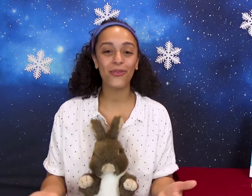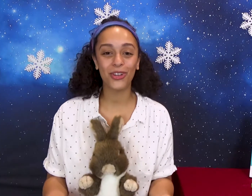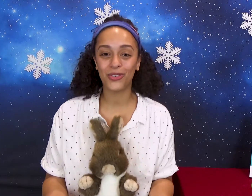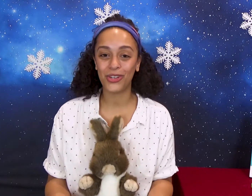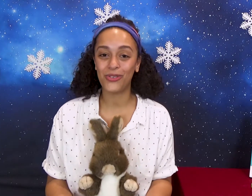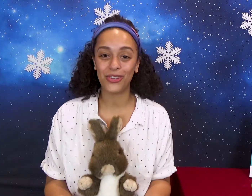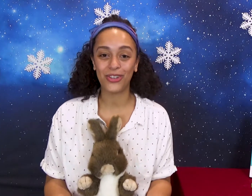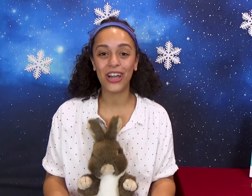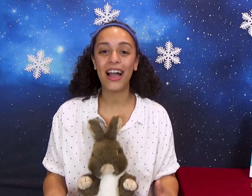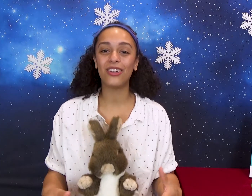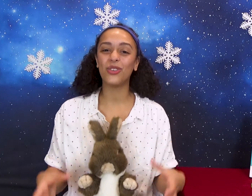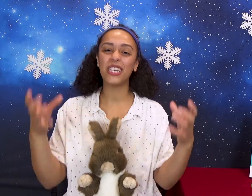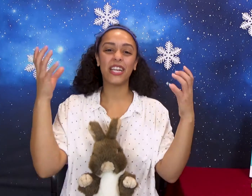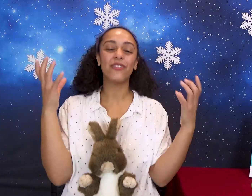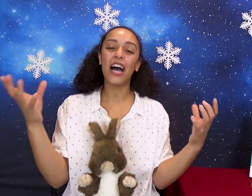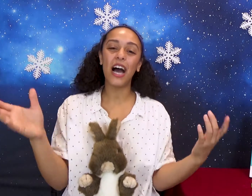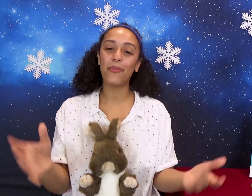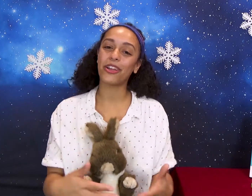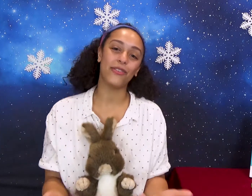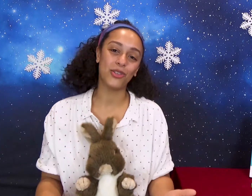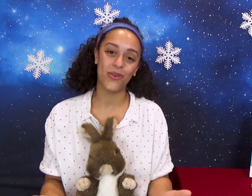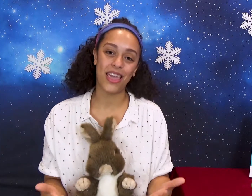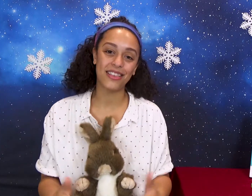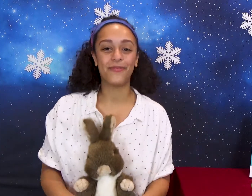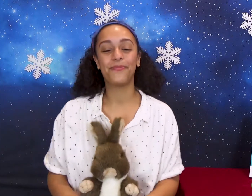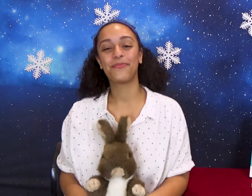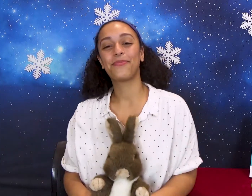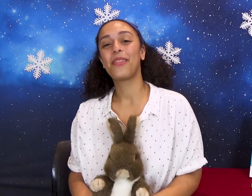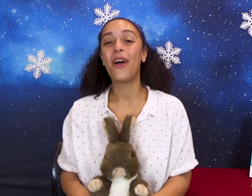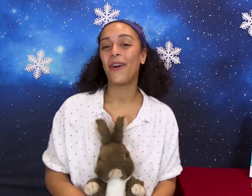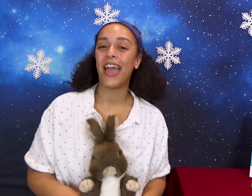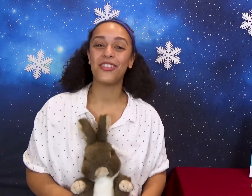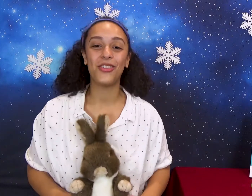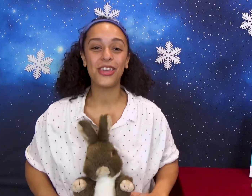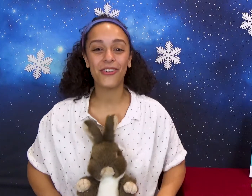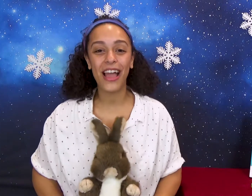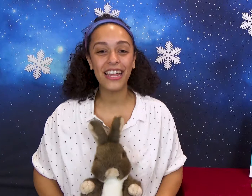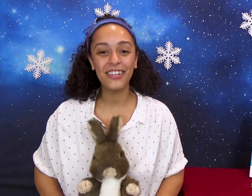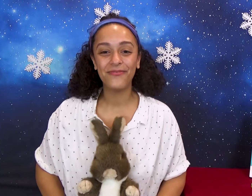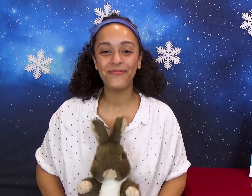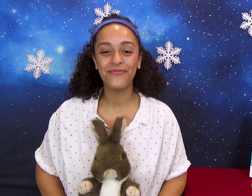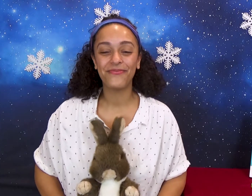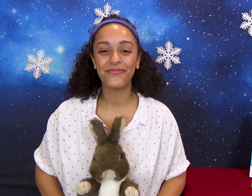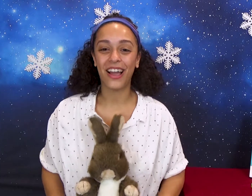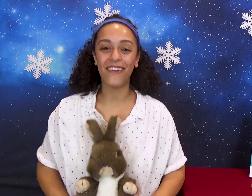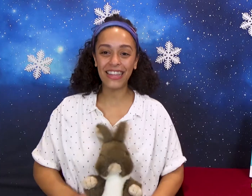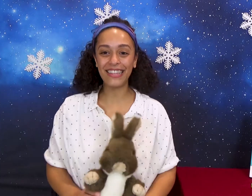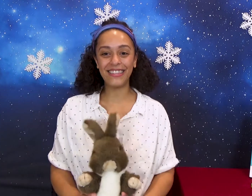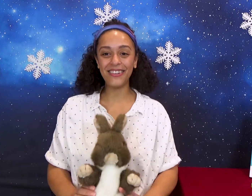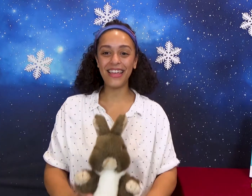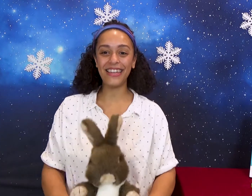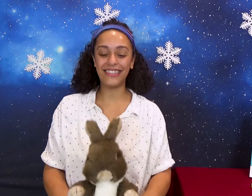works for you and your child, you can lift up or give a squeeze. Okay. Do you think you're ready? All right, let's do this.